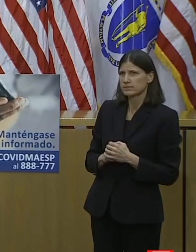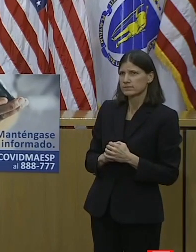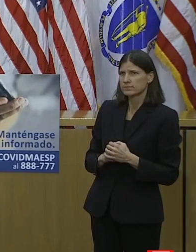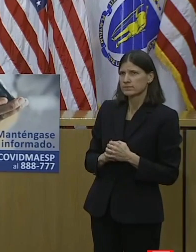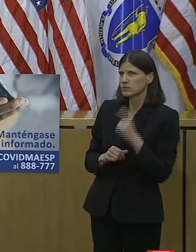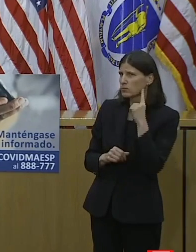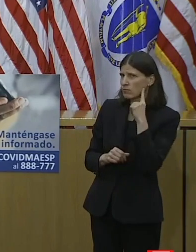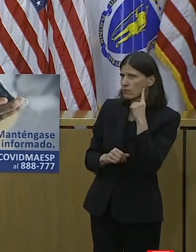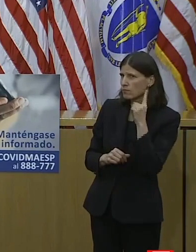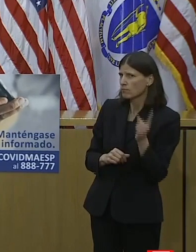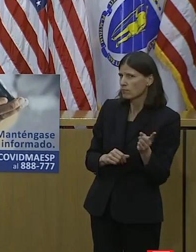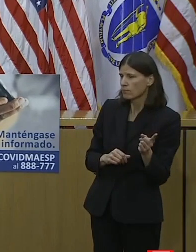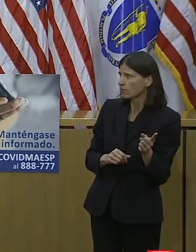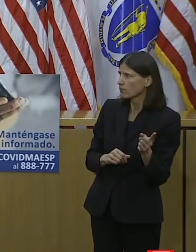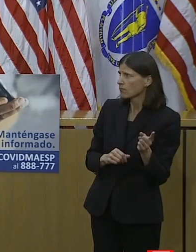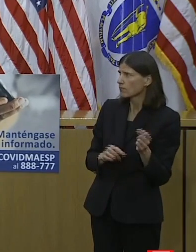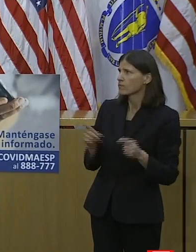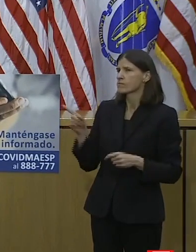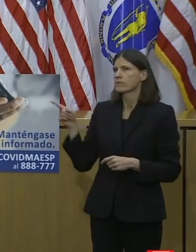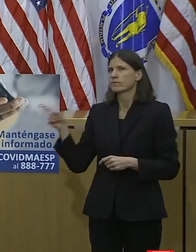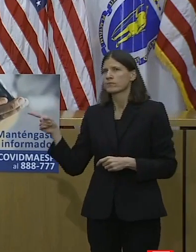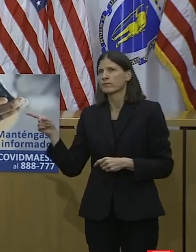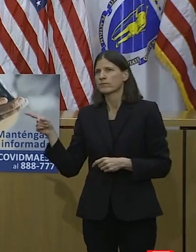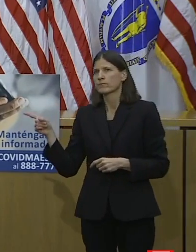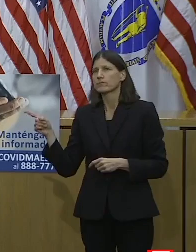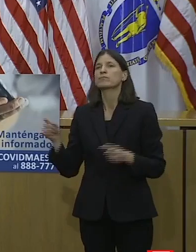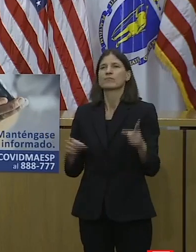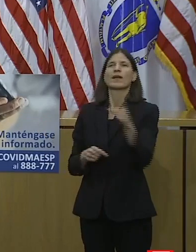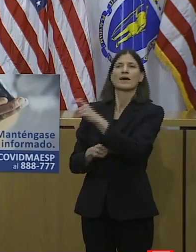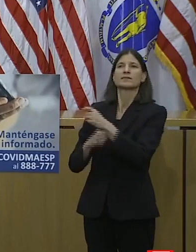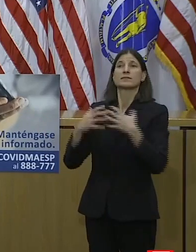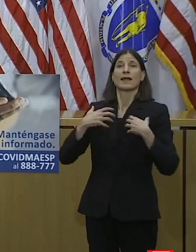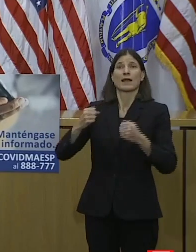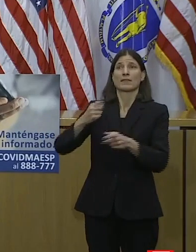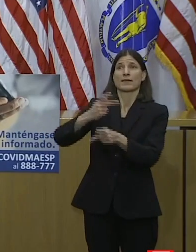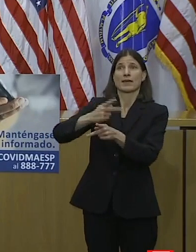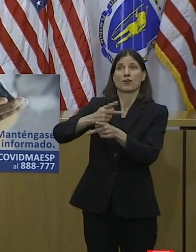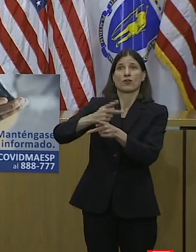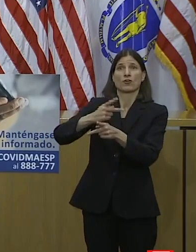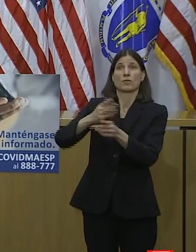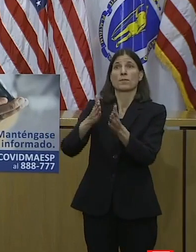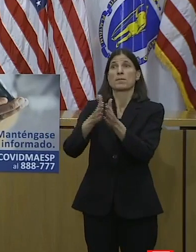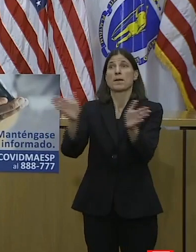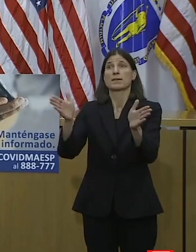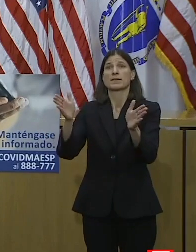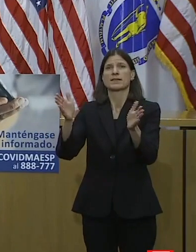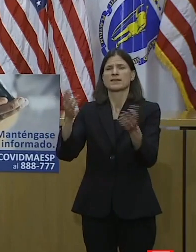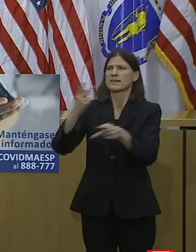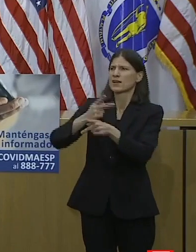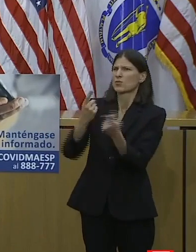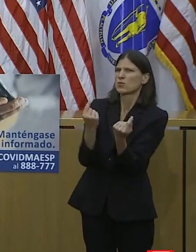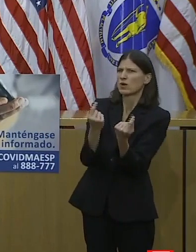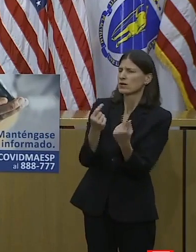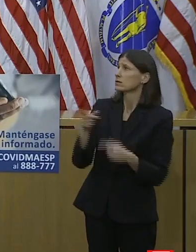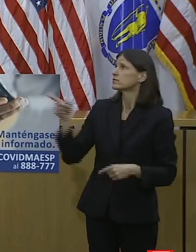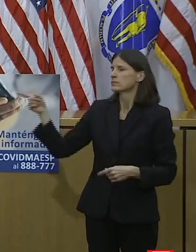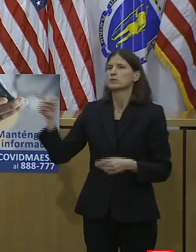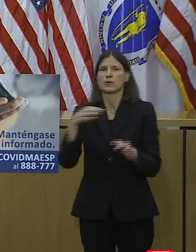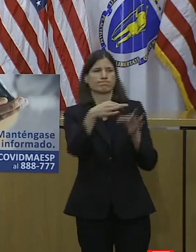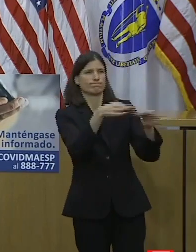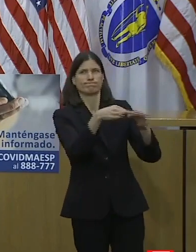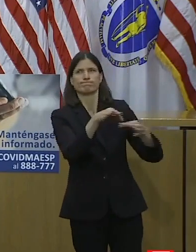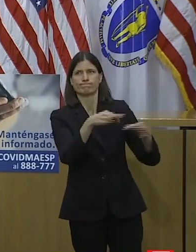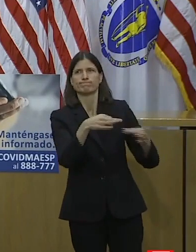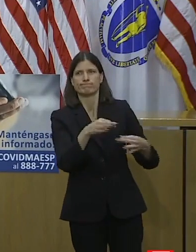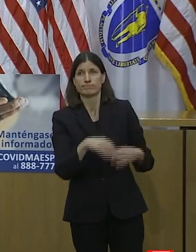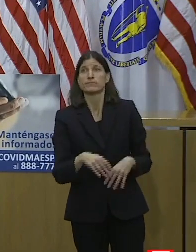3 things with the healthcare community and the public health community. One was doing everything we possibly could through orders and